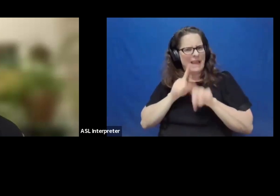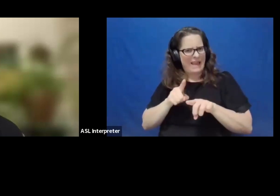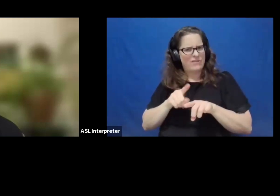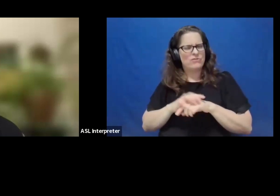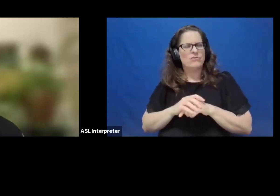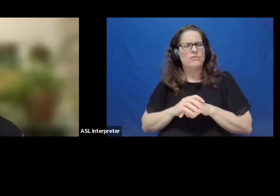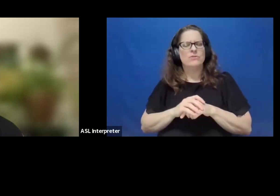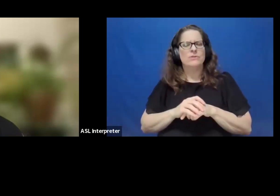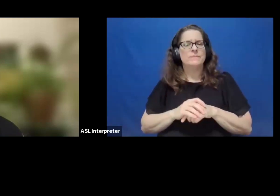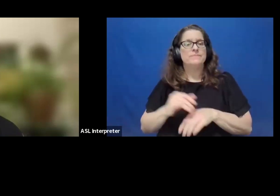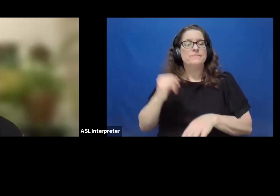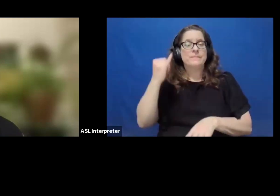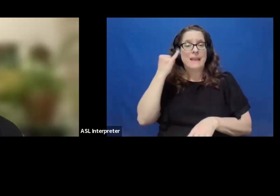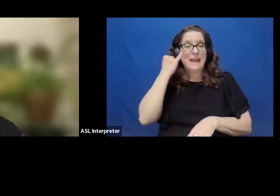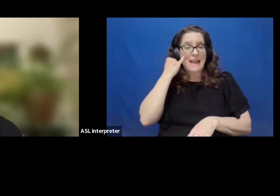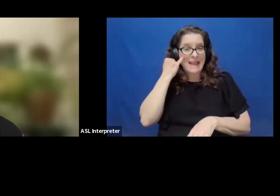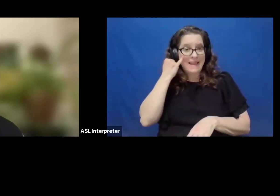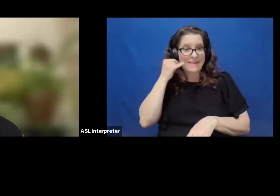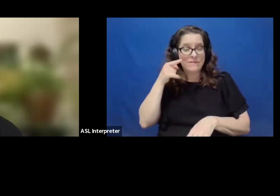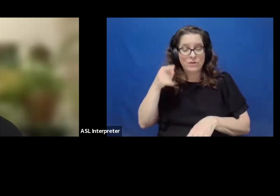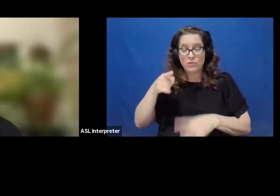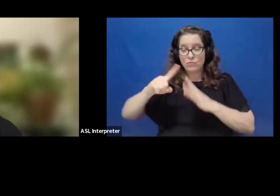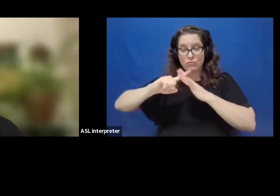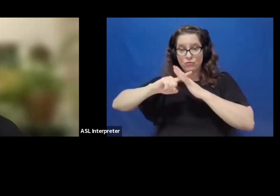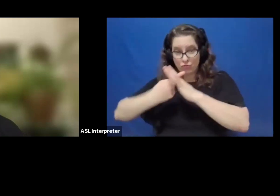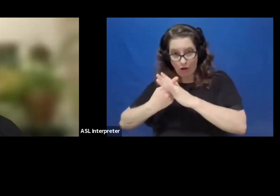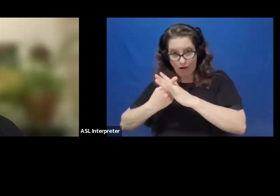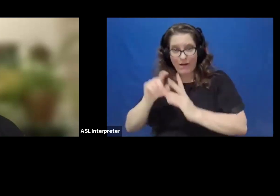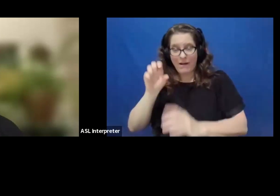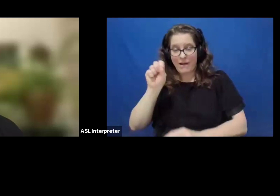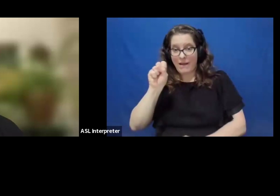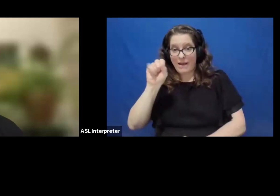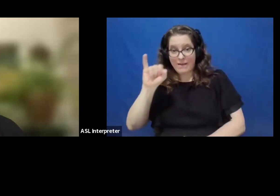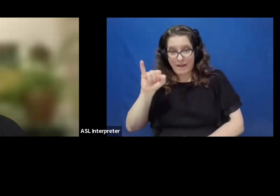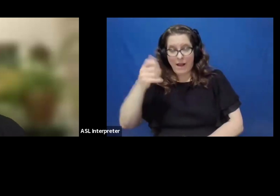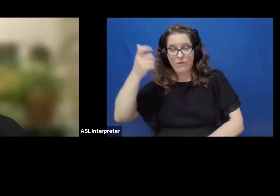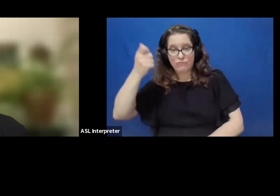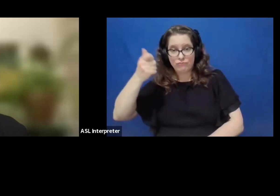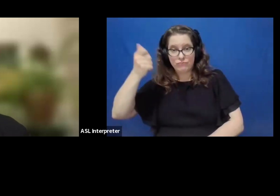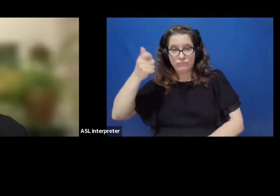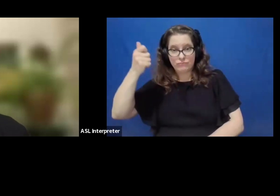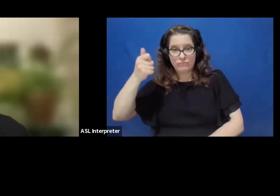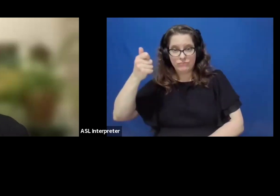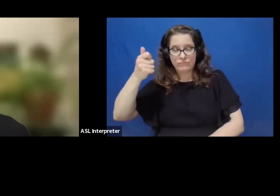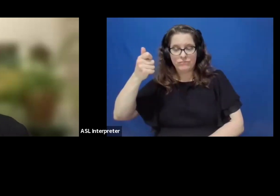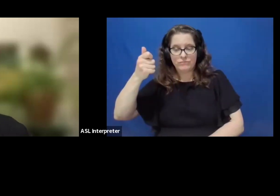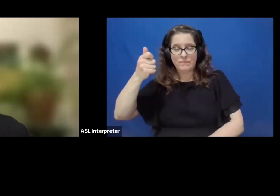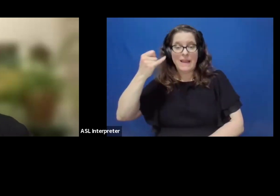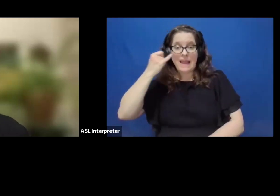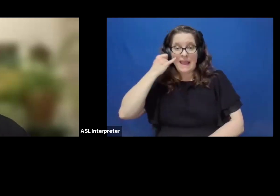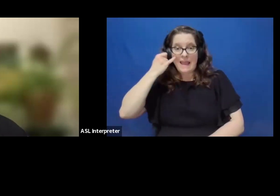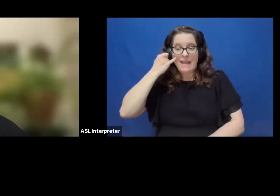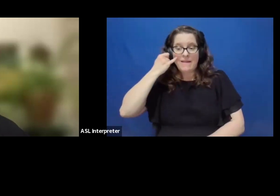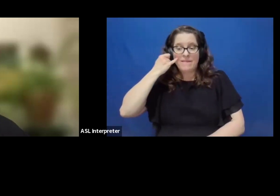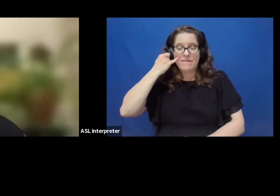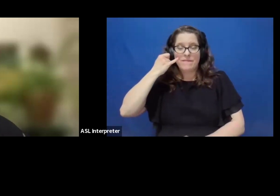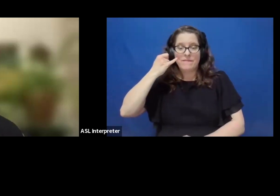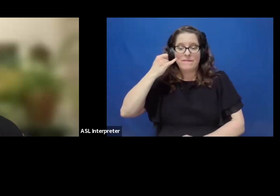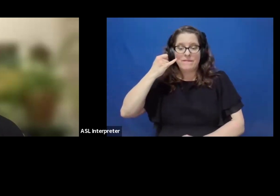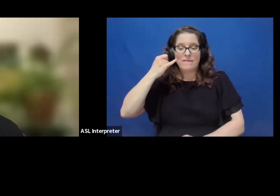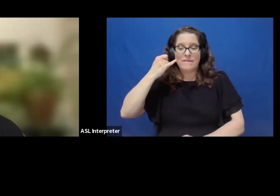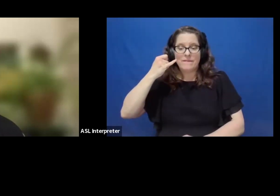Jill. If the person starts out on SSI, their earnings go up high enough to reduce